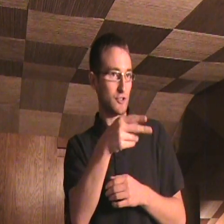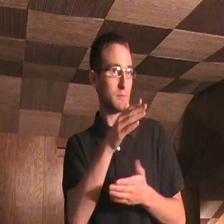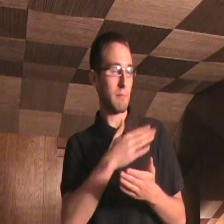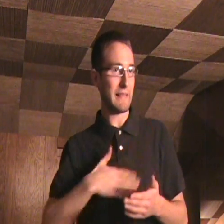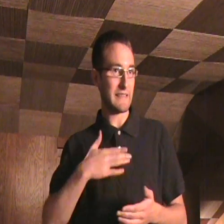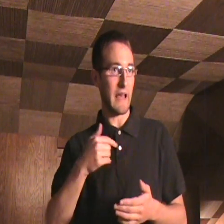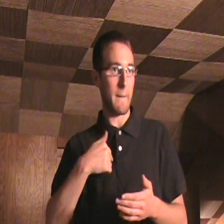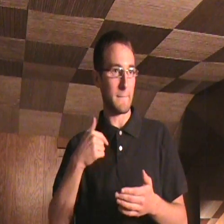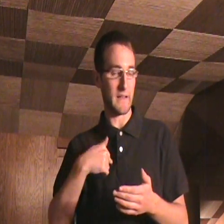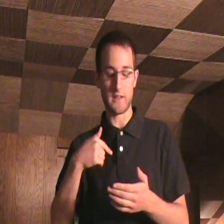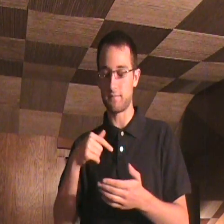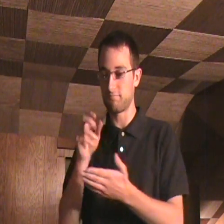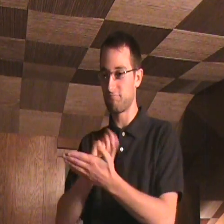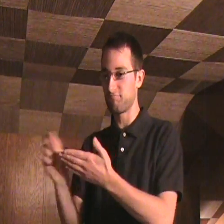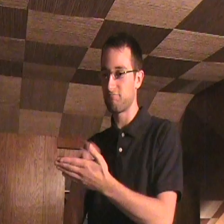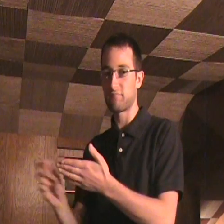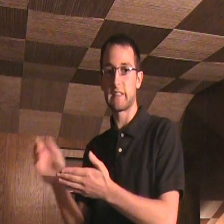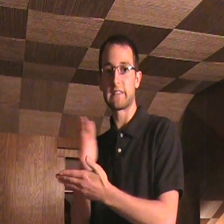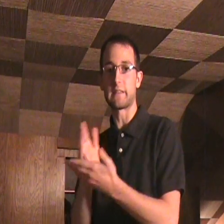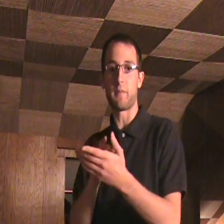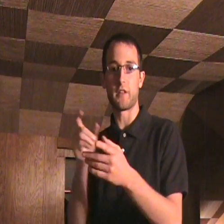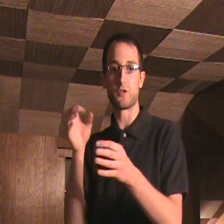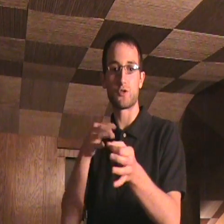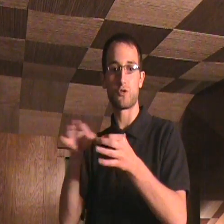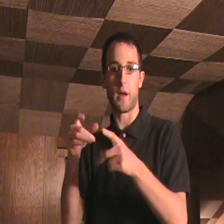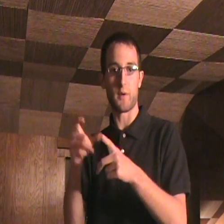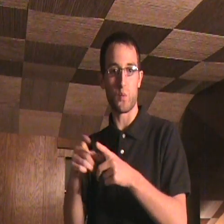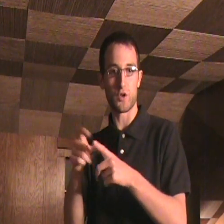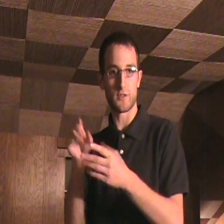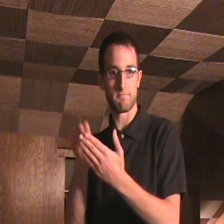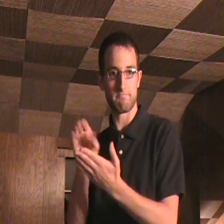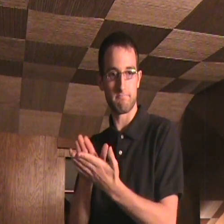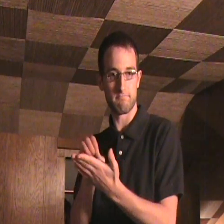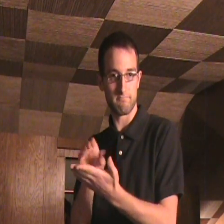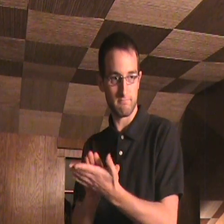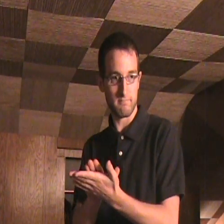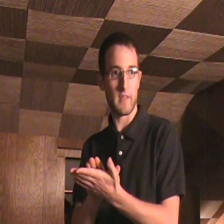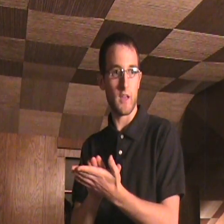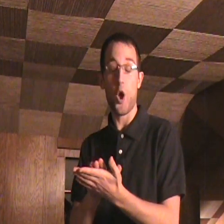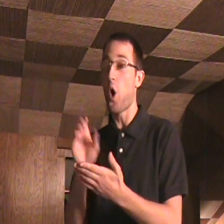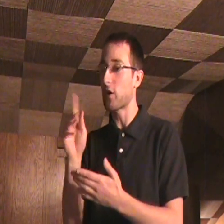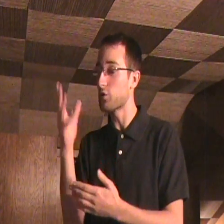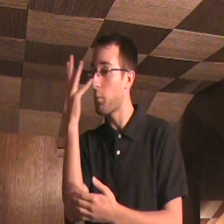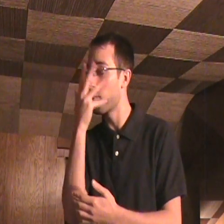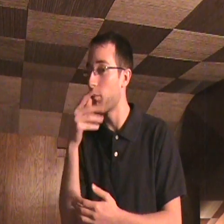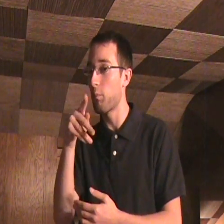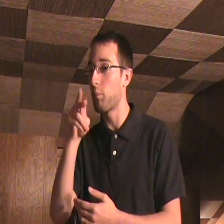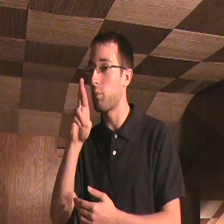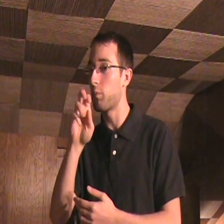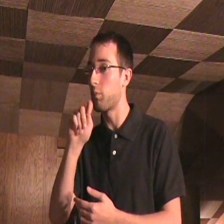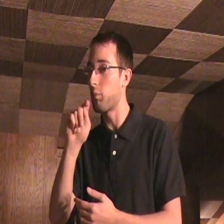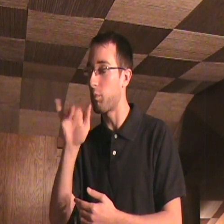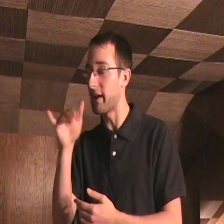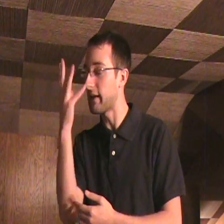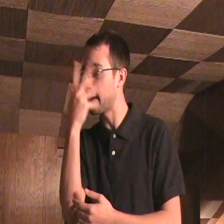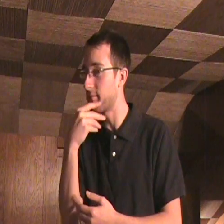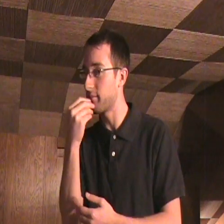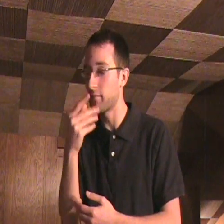describing words down and put them in our chart. Pretty. What's another one? John? Pretty